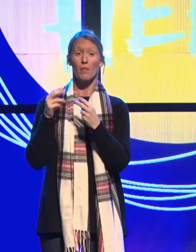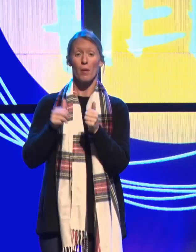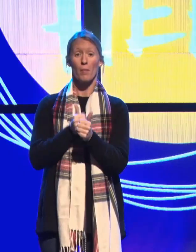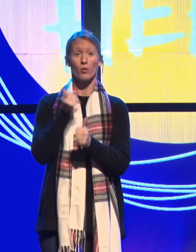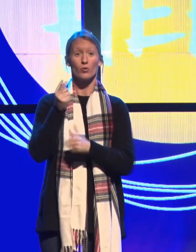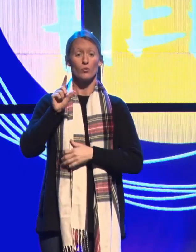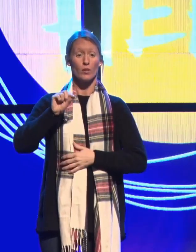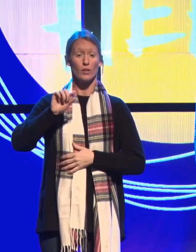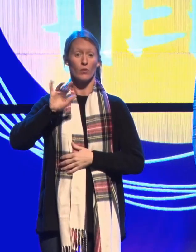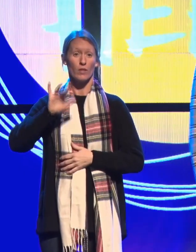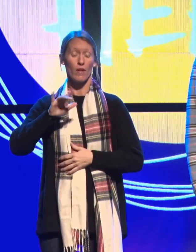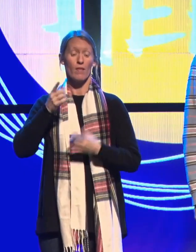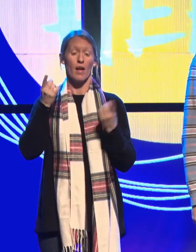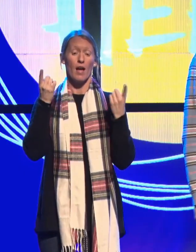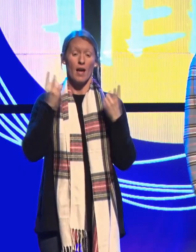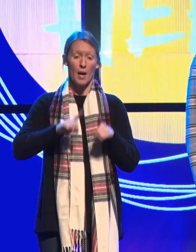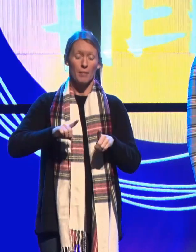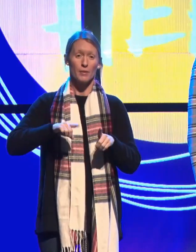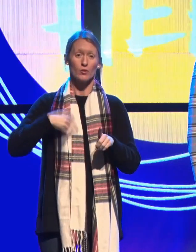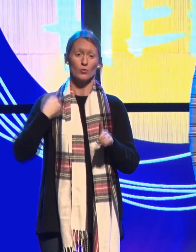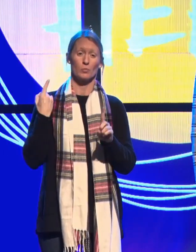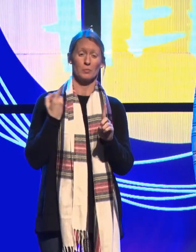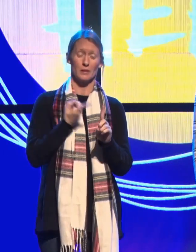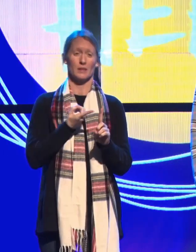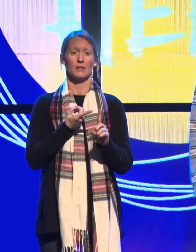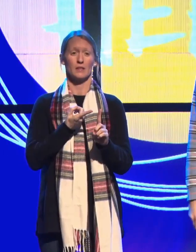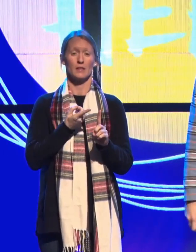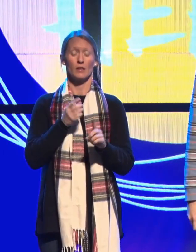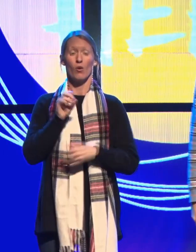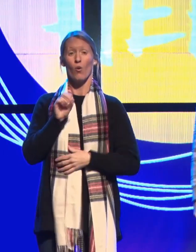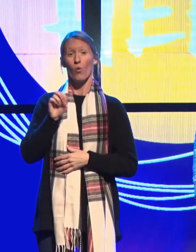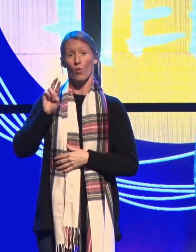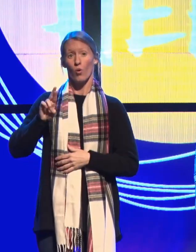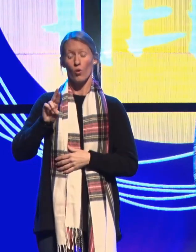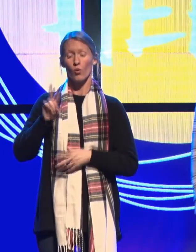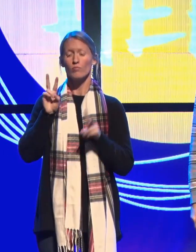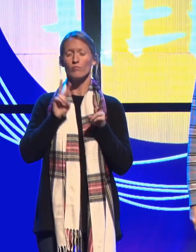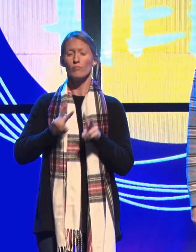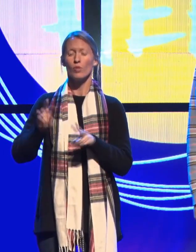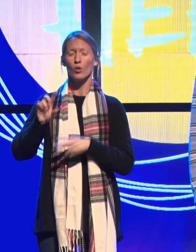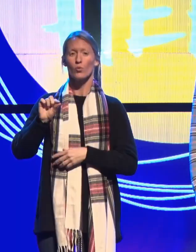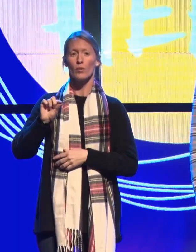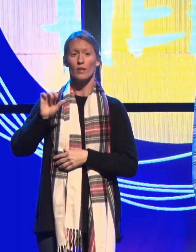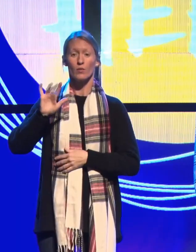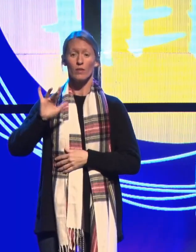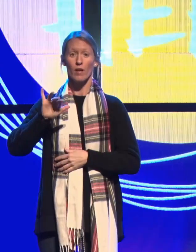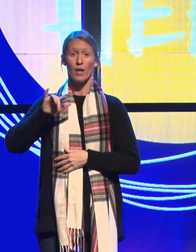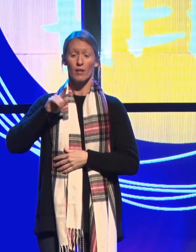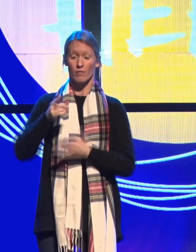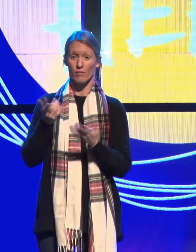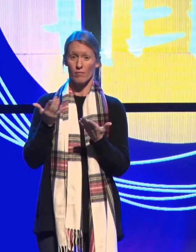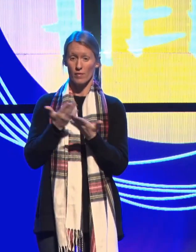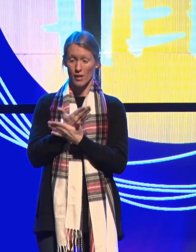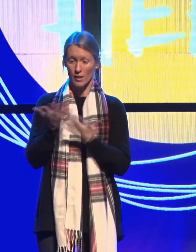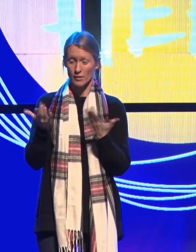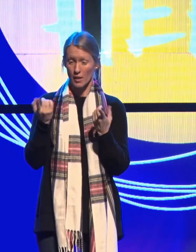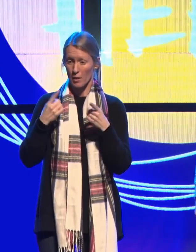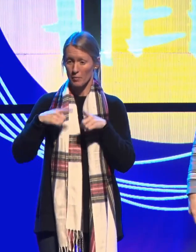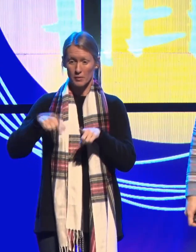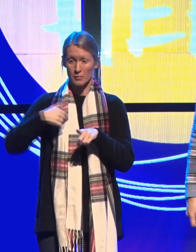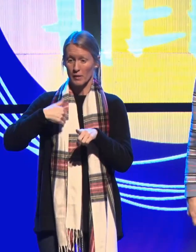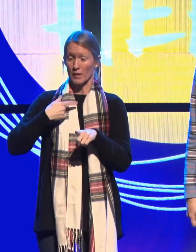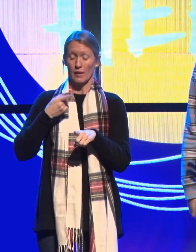2025 happened to me? Or are you going to look at 2025 and say, yep, things happened to me that were out of my control, but boy,